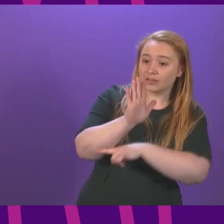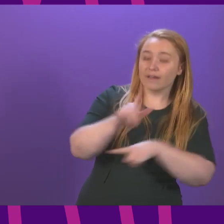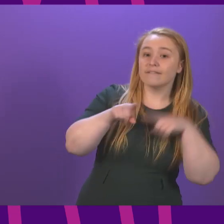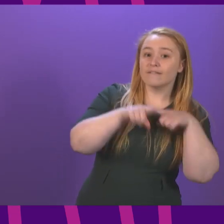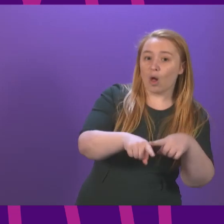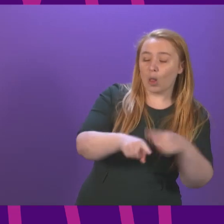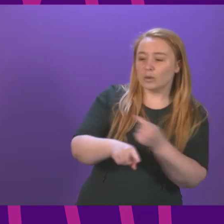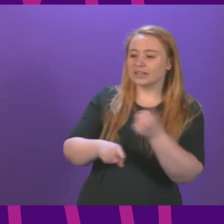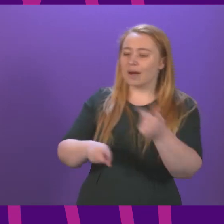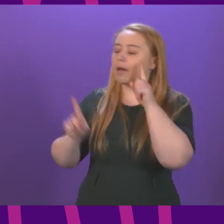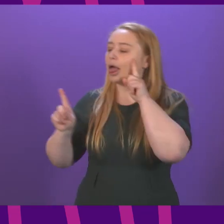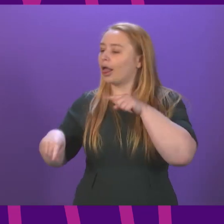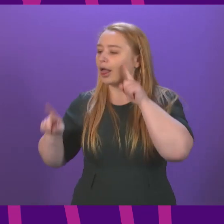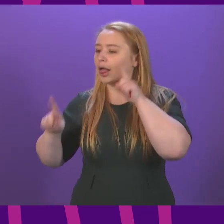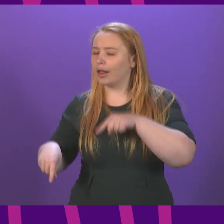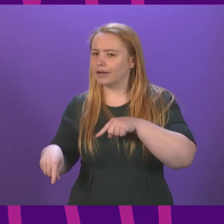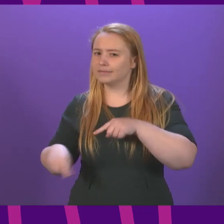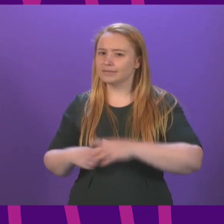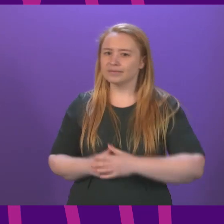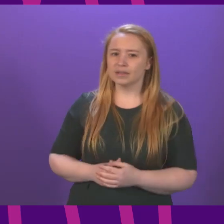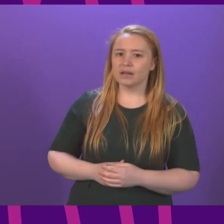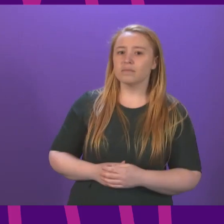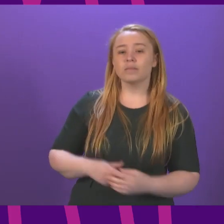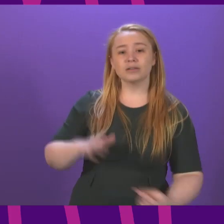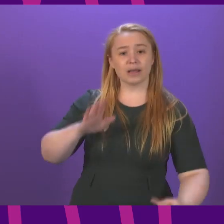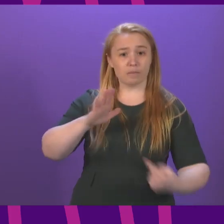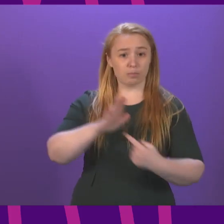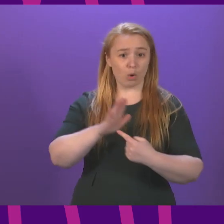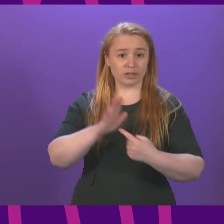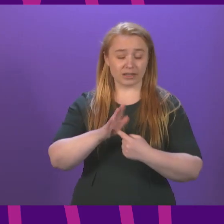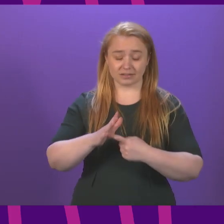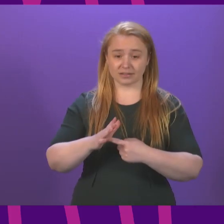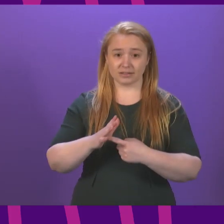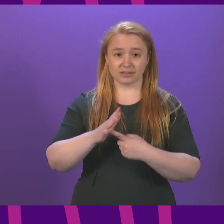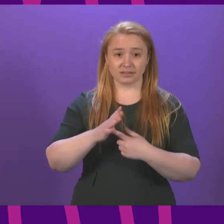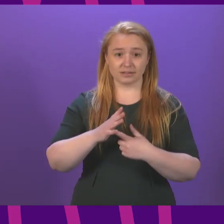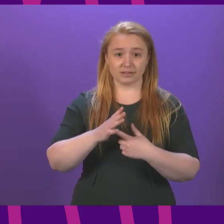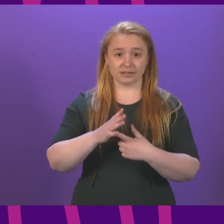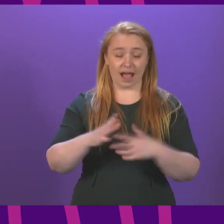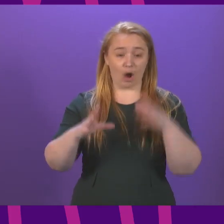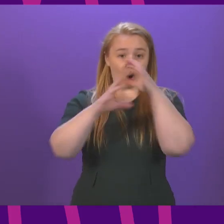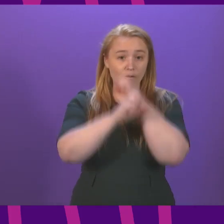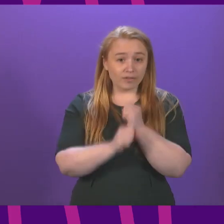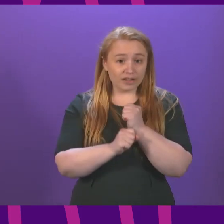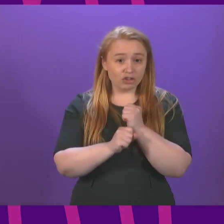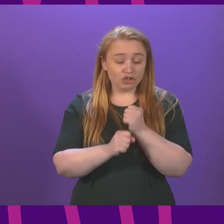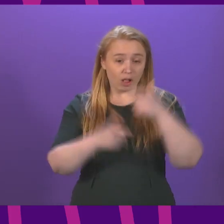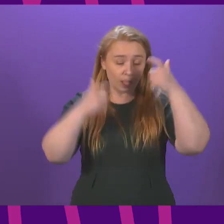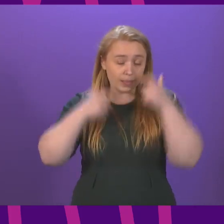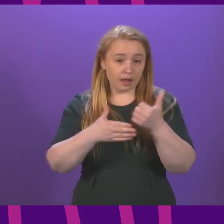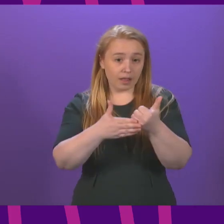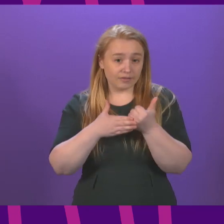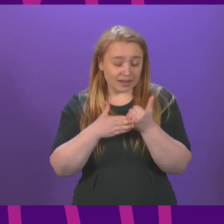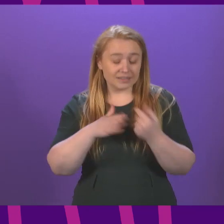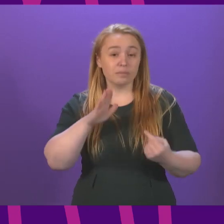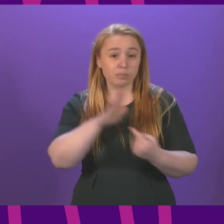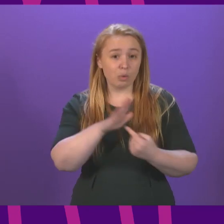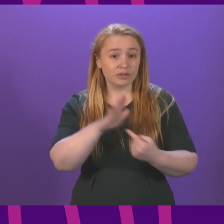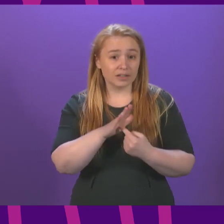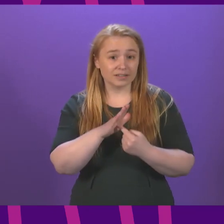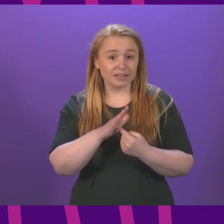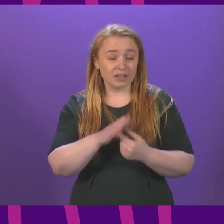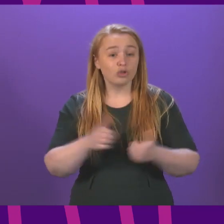There is a really important reason why governments have to have the ability to take confidential legal advice. But Willie Rennie